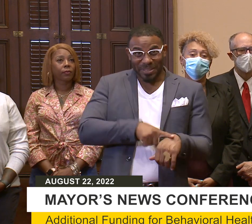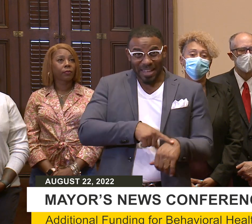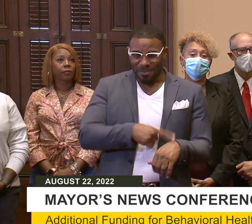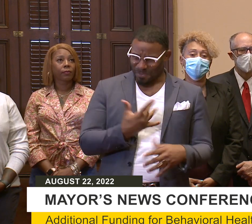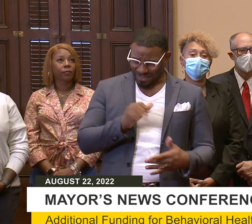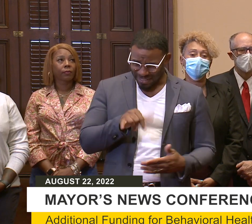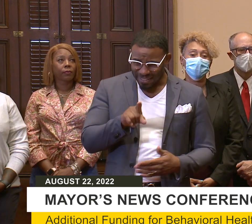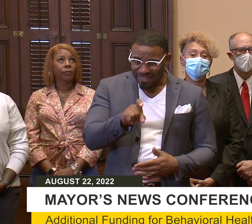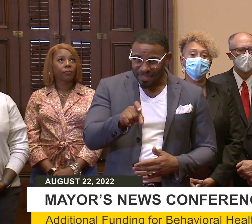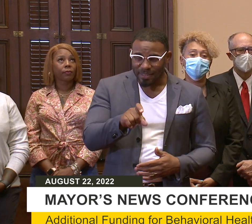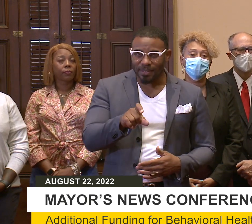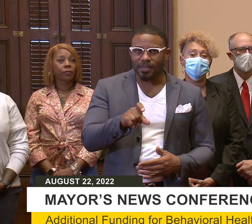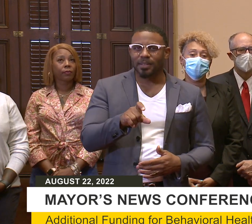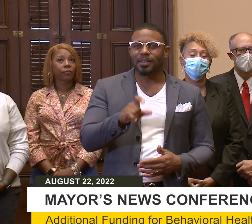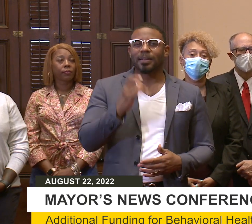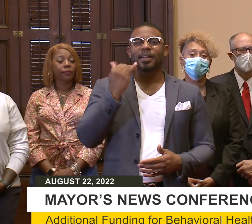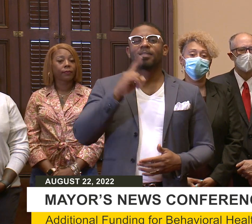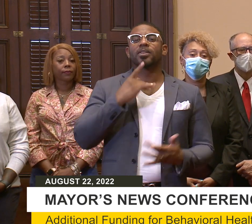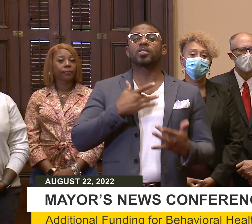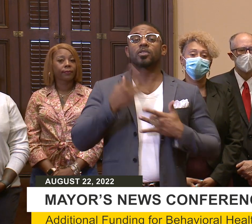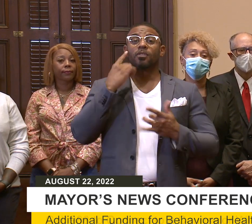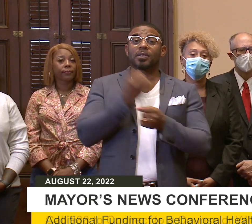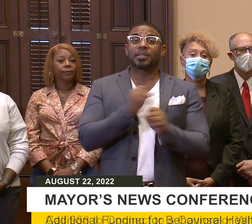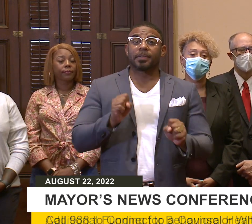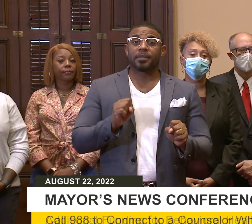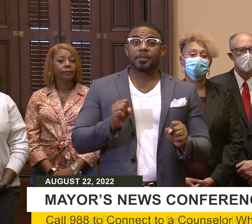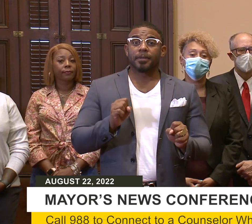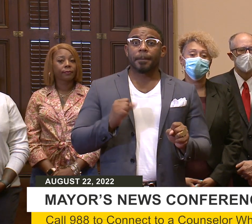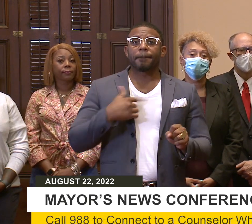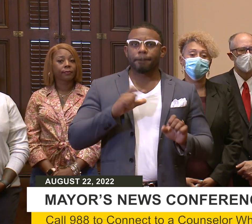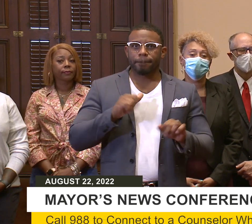time? If there is a concern for safety,